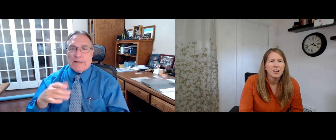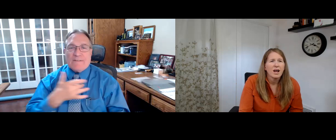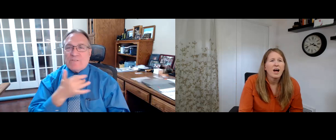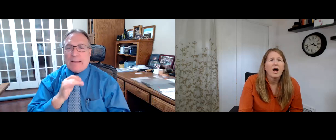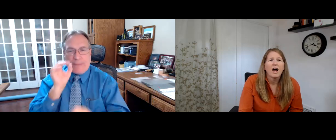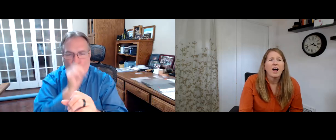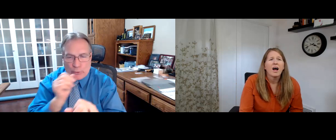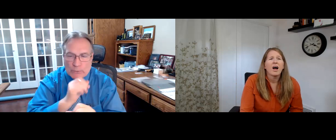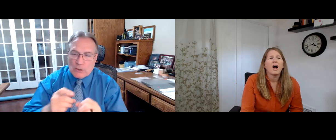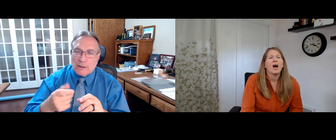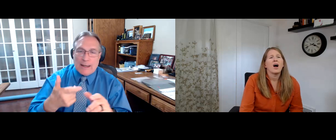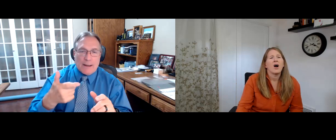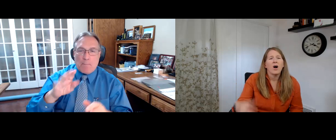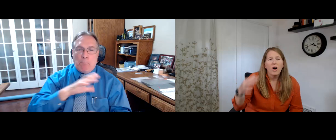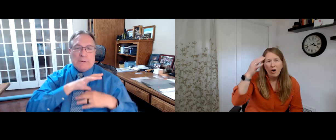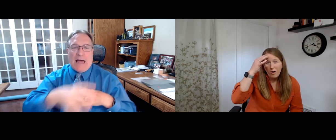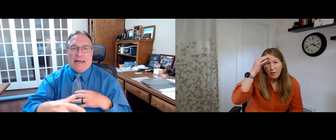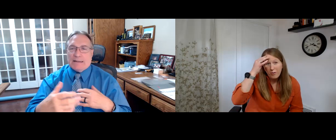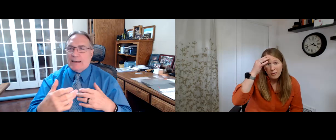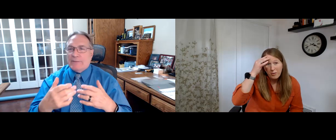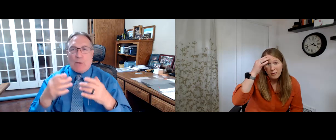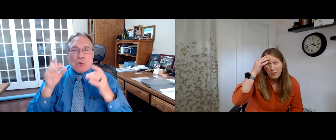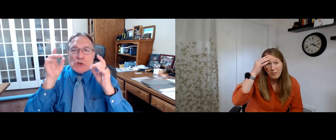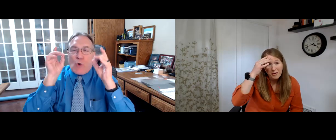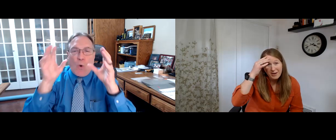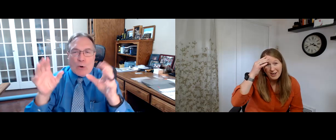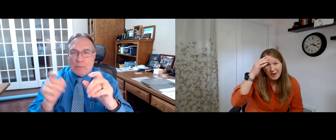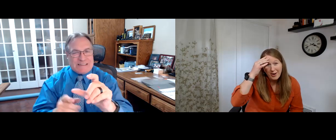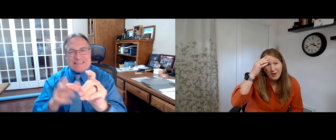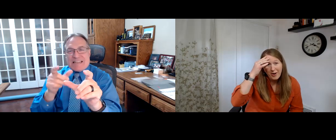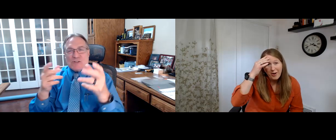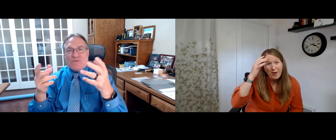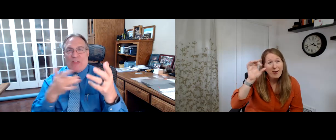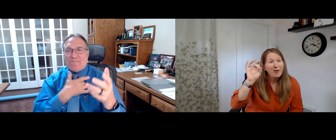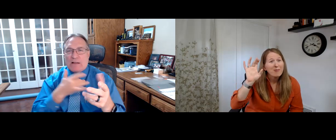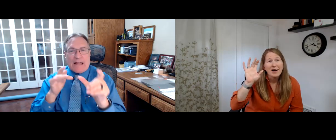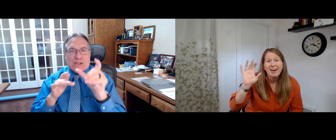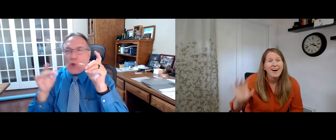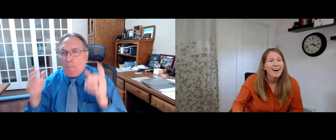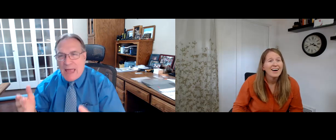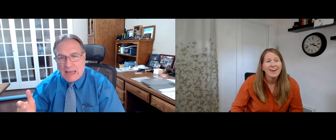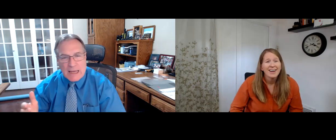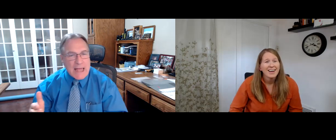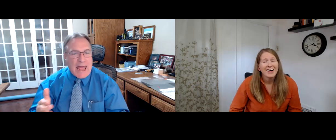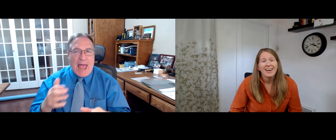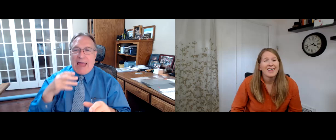It felt like they were blood. They were just horrible. They felt like so big, and